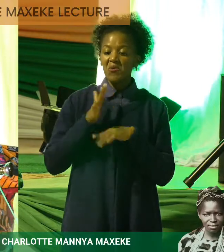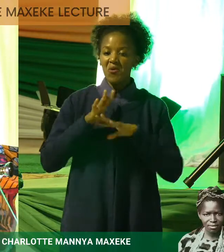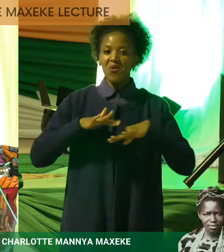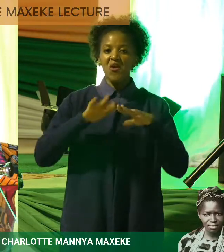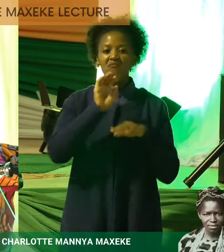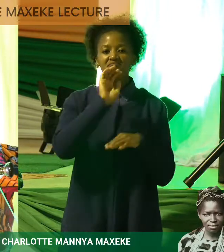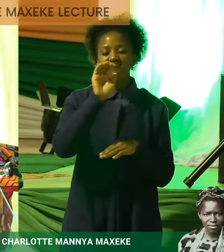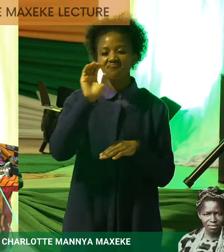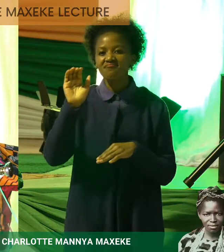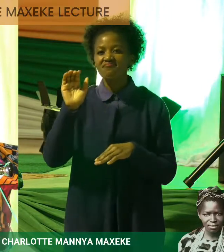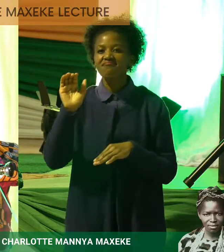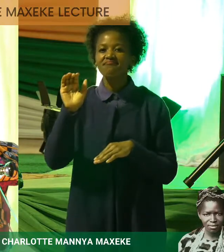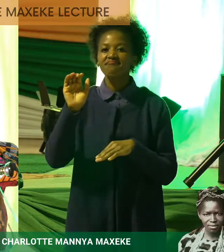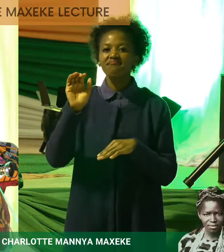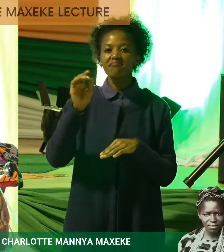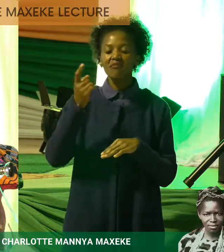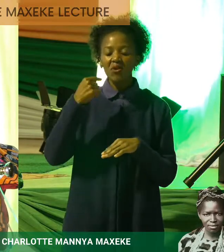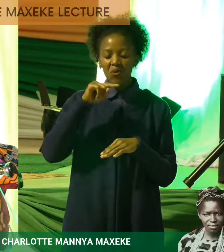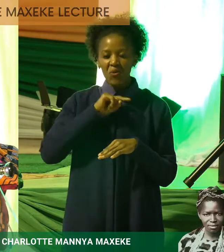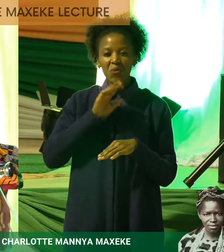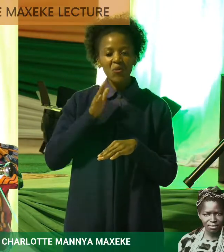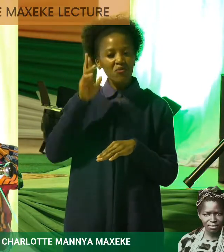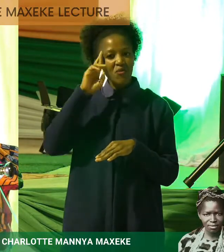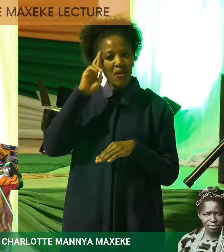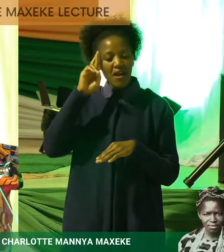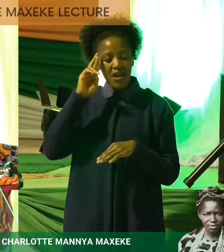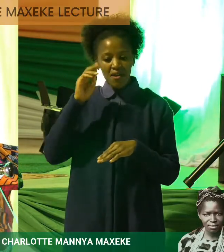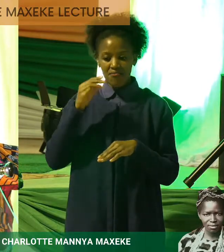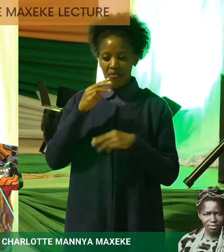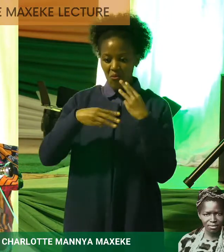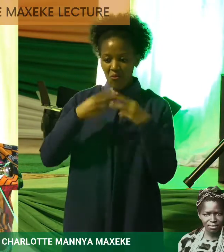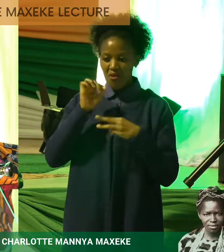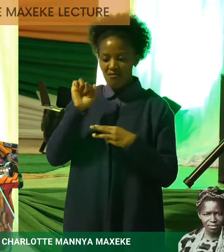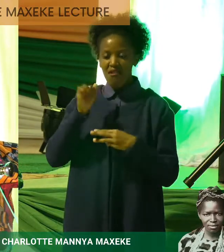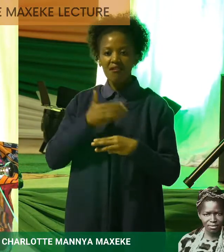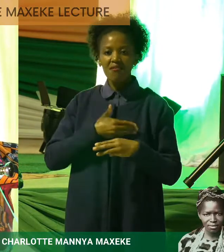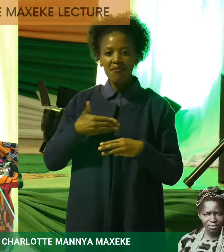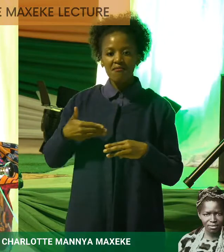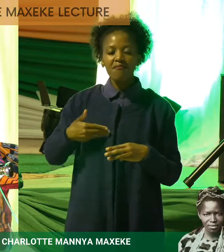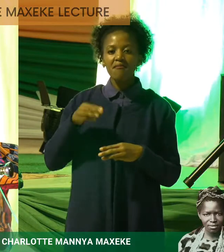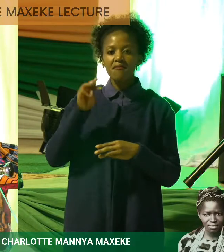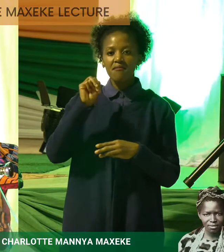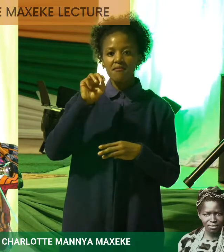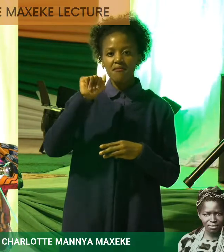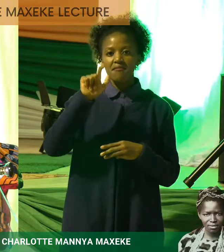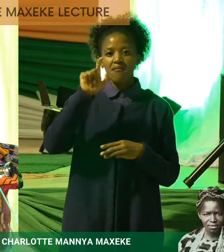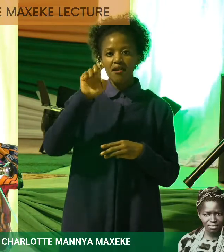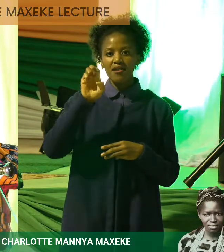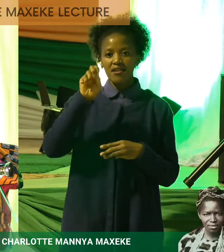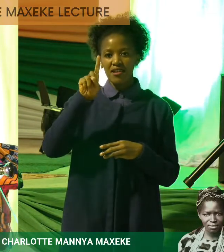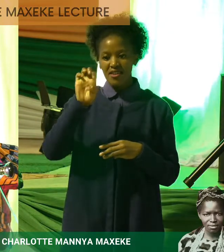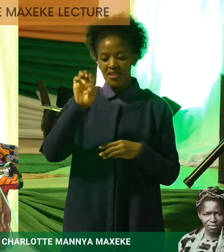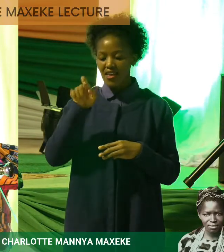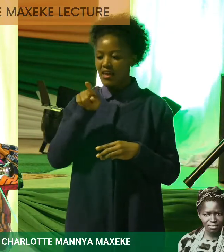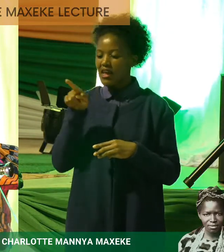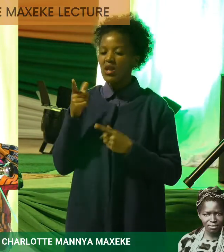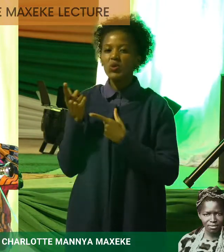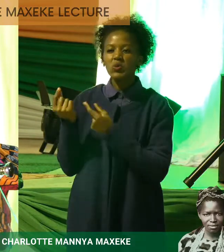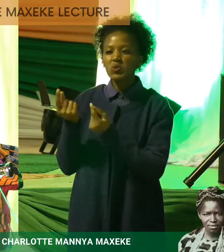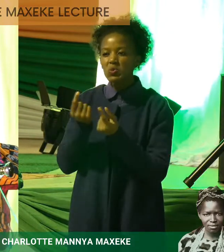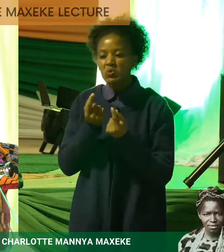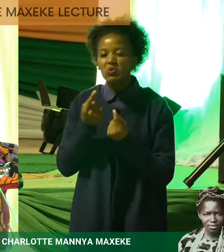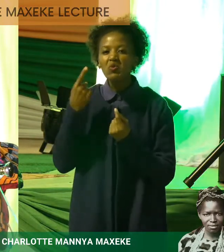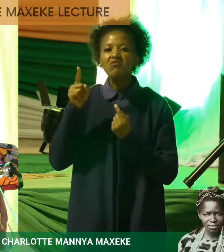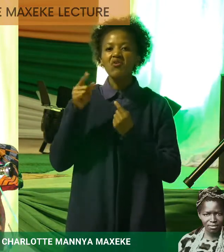that, you know, we will remember the work of Umam Charlotte Maxeke and what she has done for the country and, of course, the